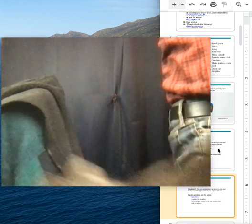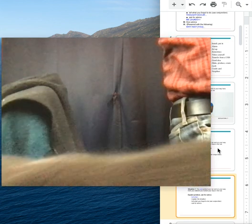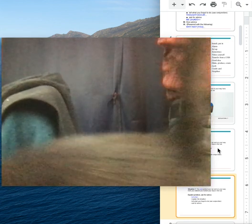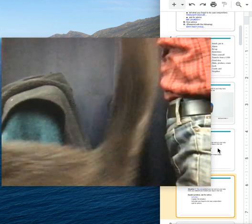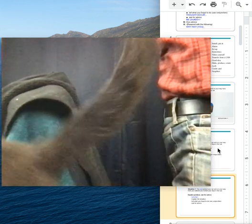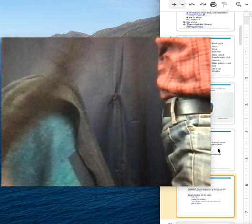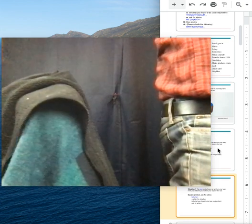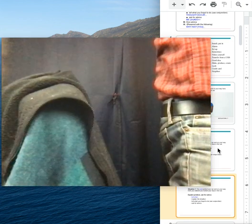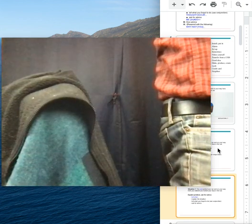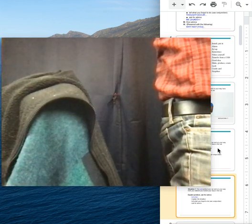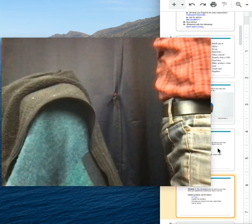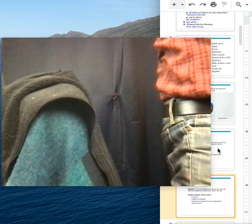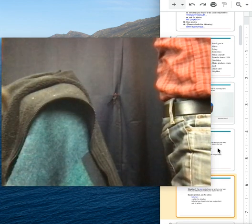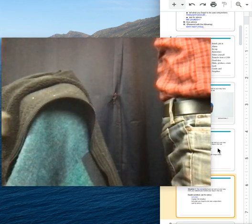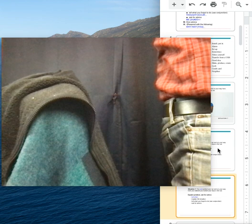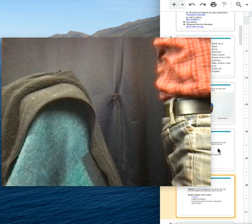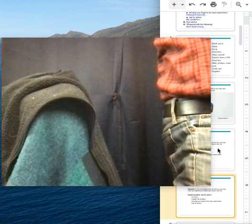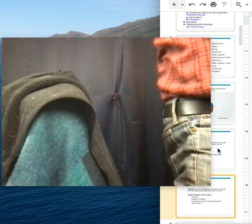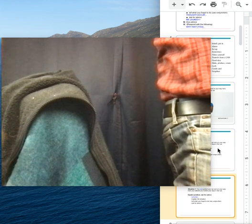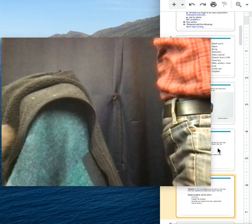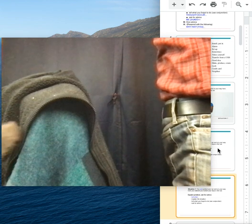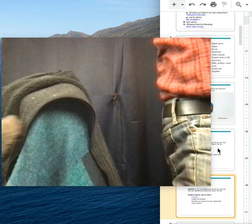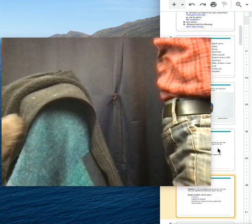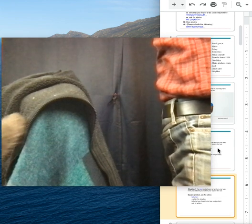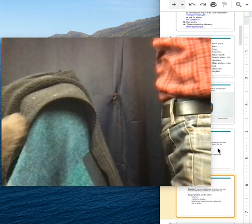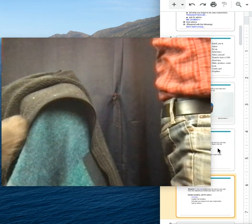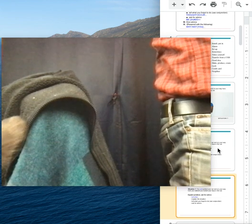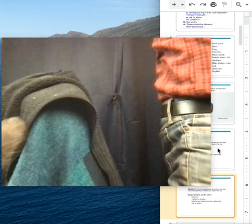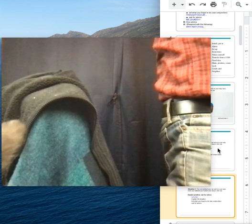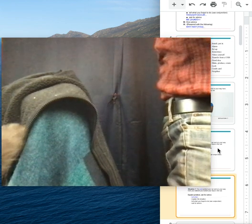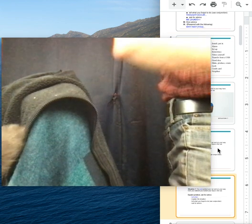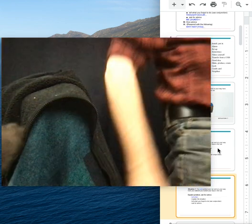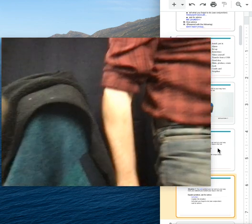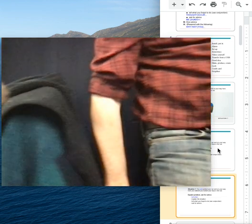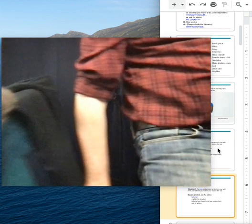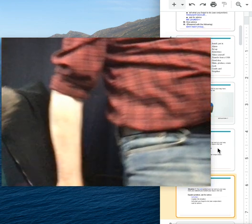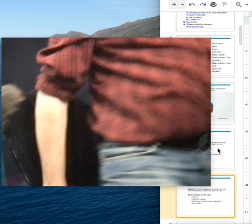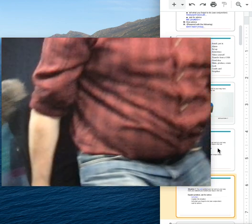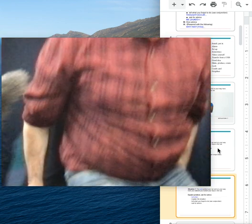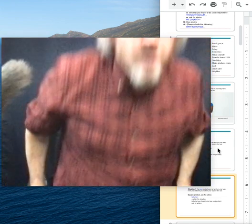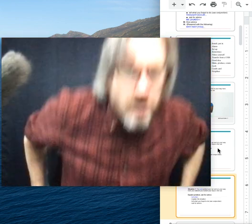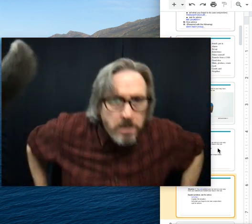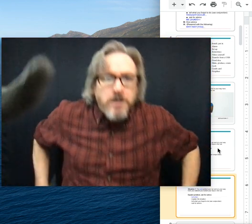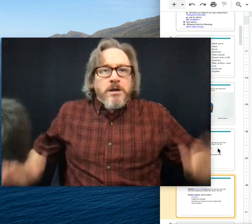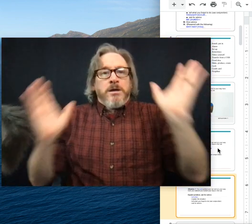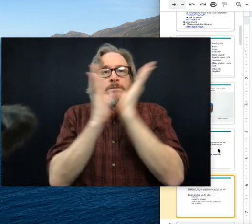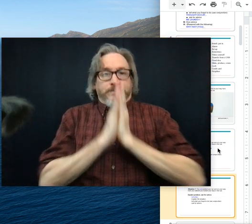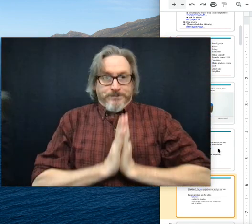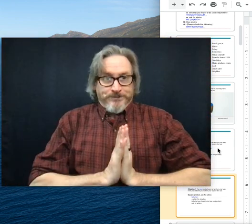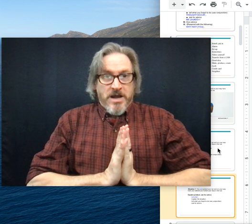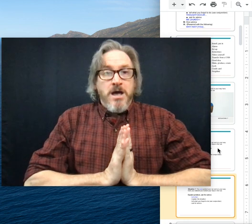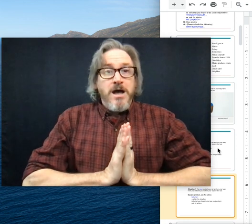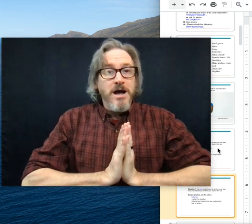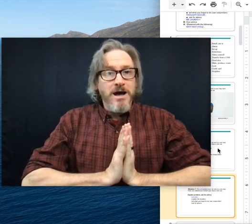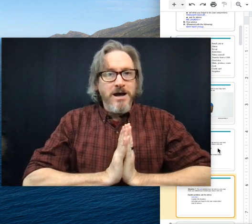All right, moving that over because. All right, sorry.